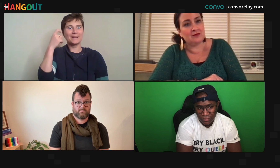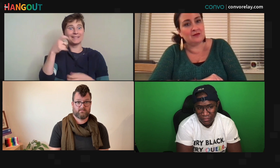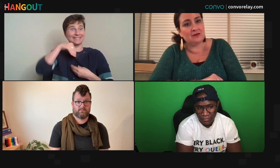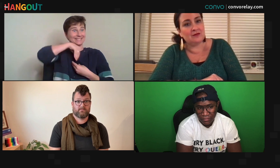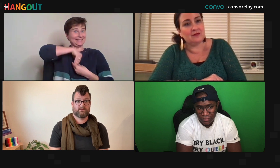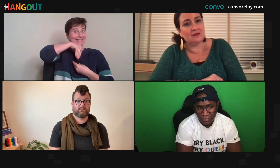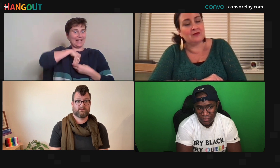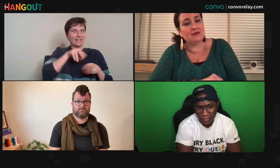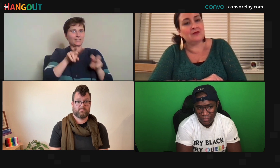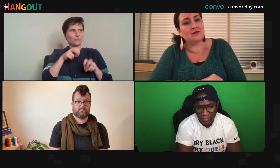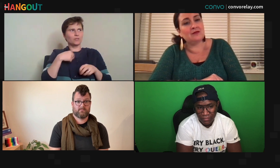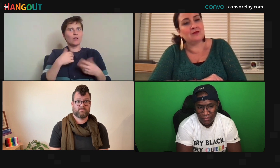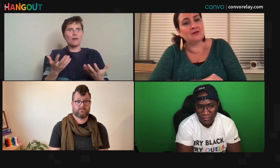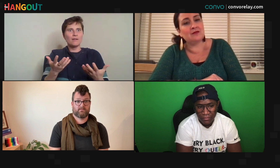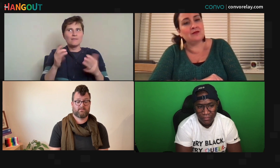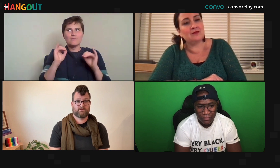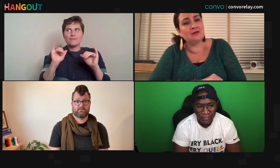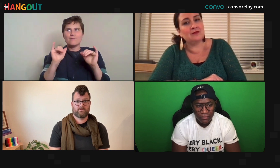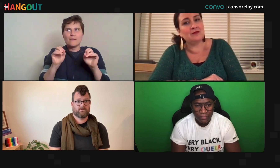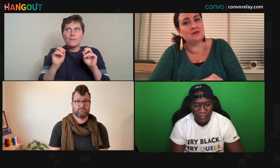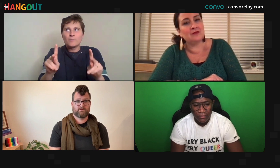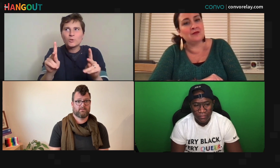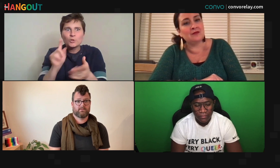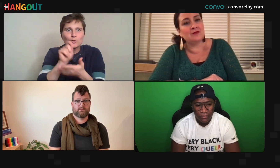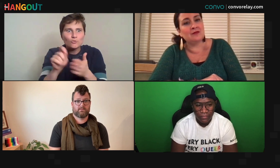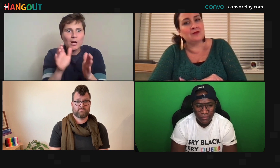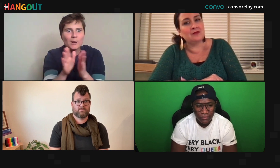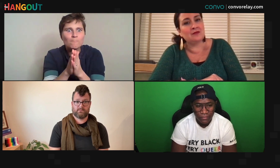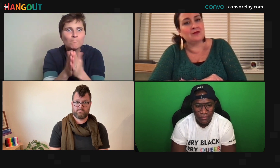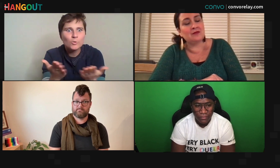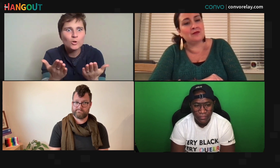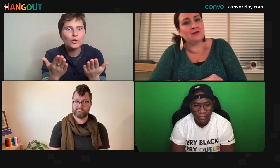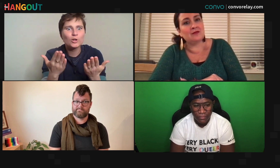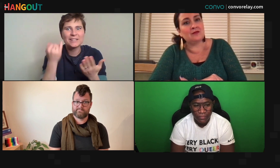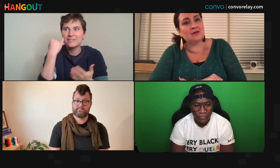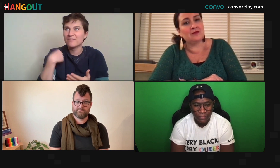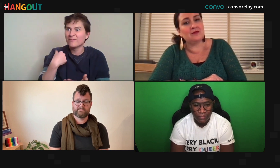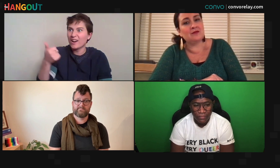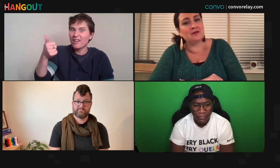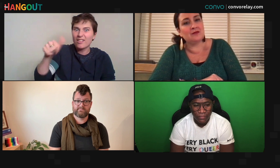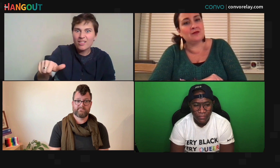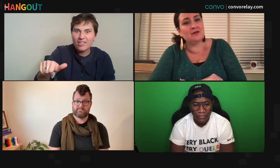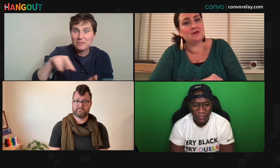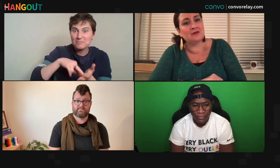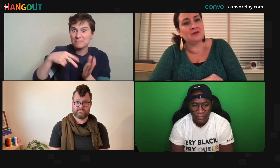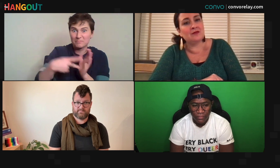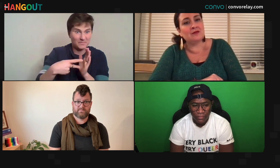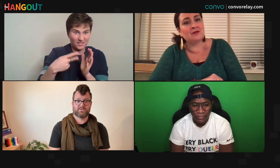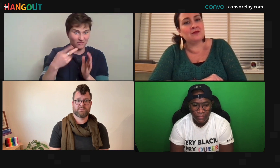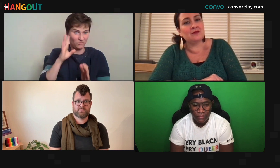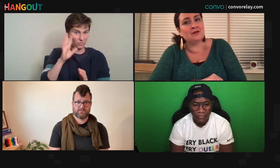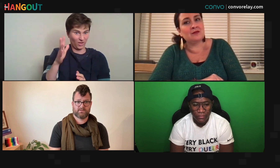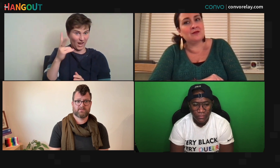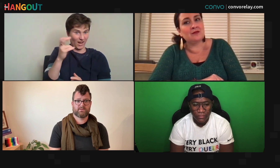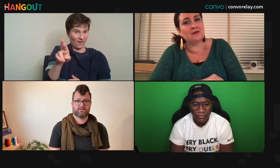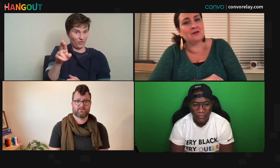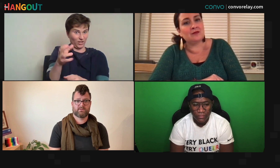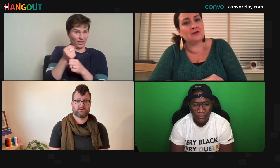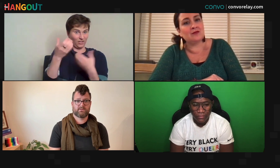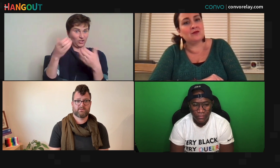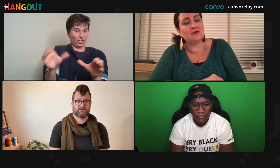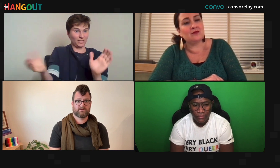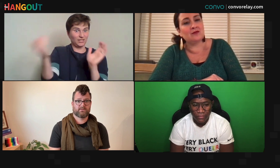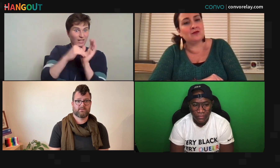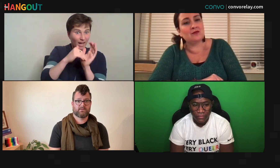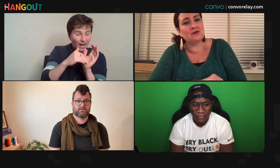it was a hard part, and I really stood my ground on them changing the title because I thought to myself, okay, I'm writing a book, and if